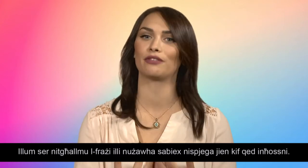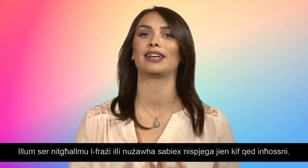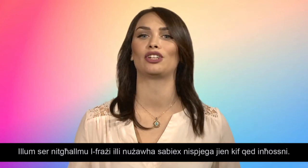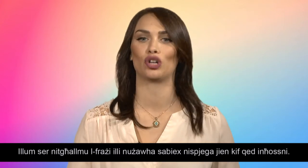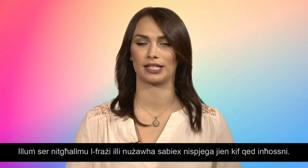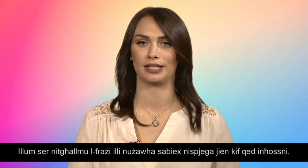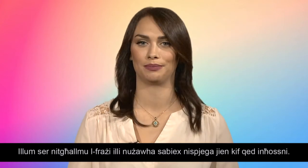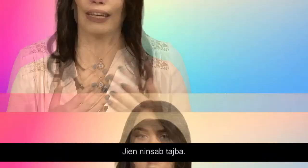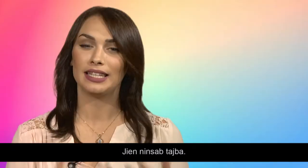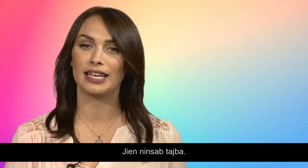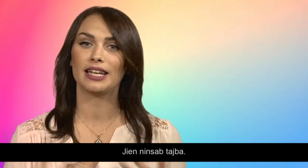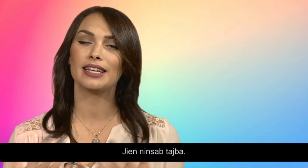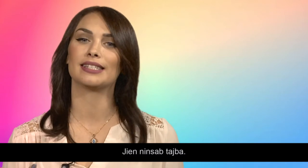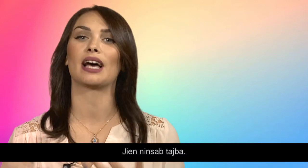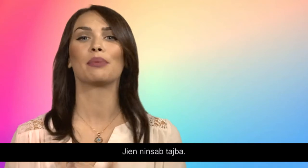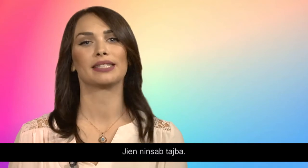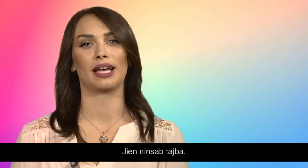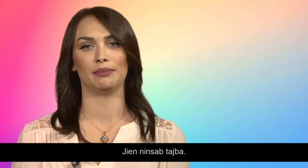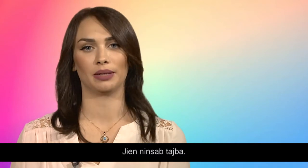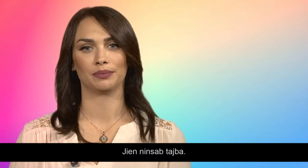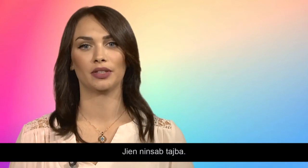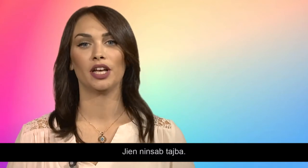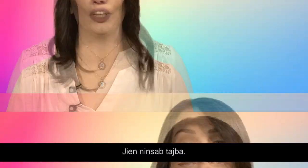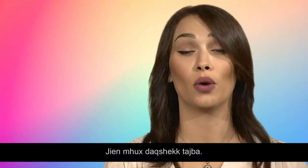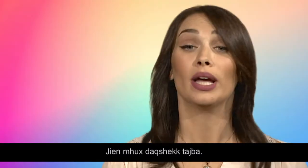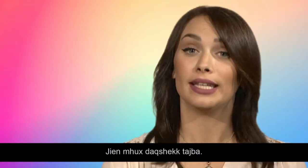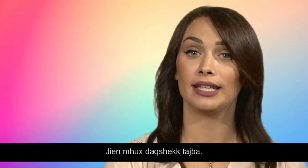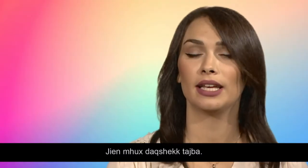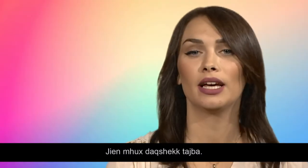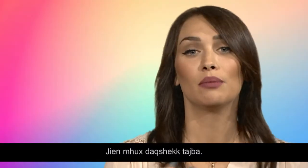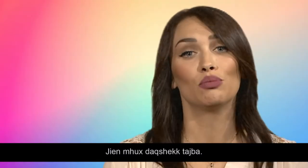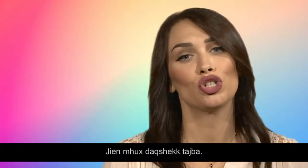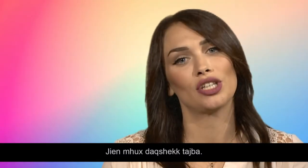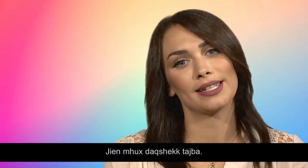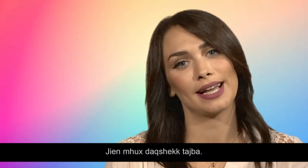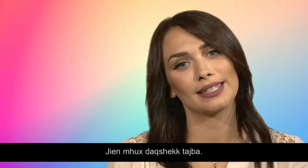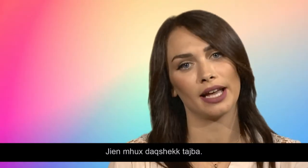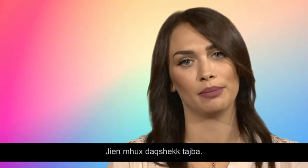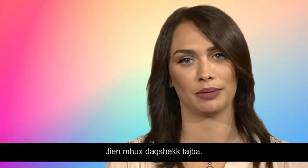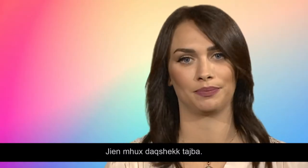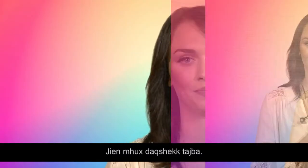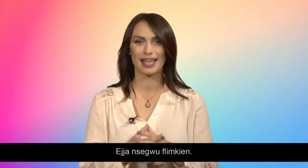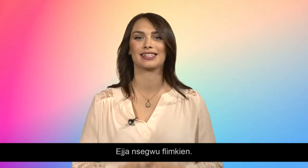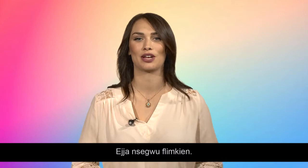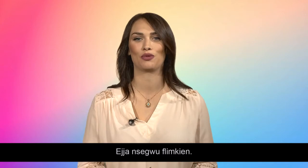qed inħossni. Jien ninsab tajba. Jew jien mhux daqshekk tajba. Ejja nsejku